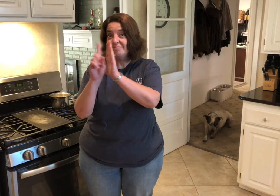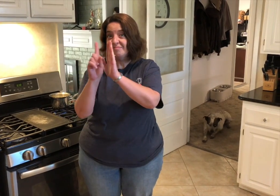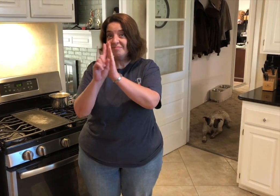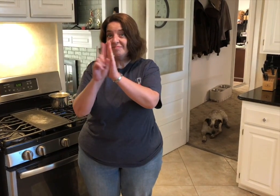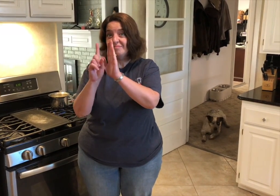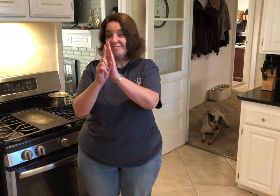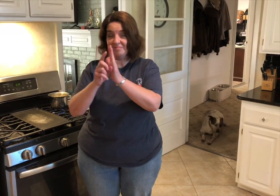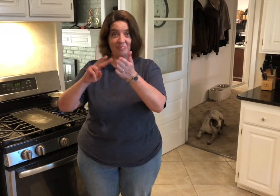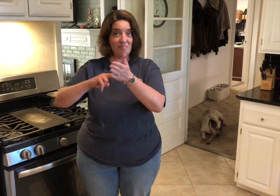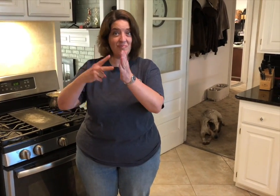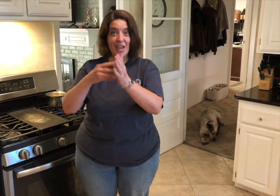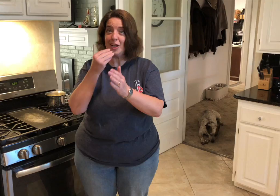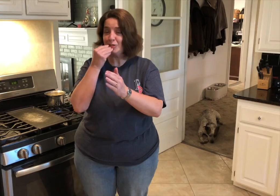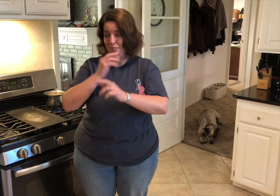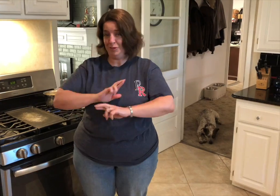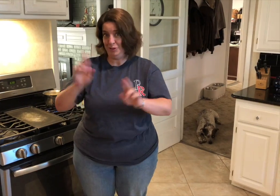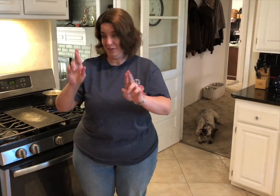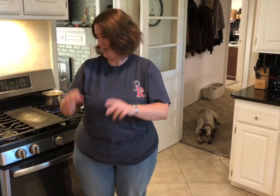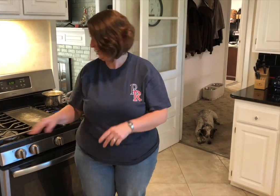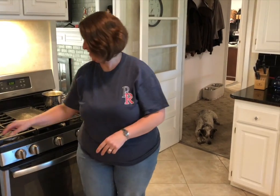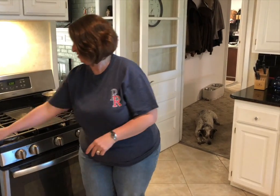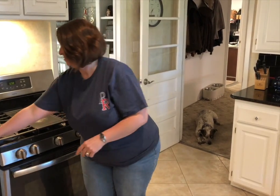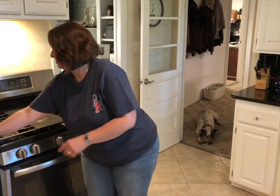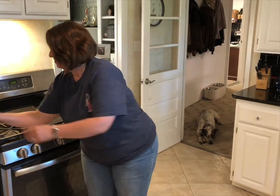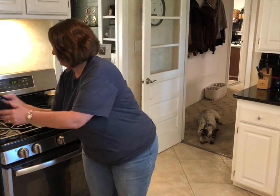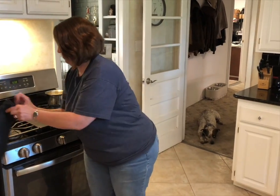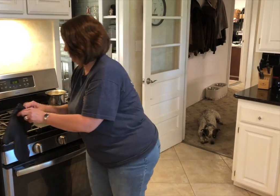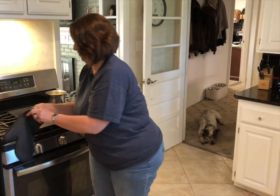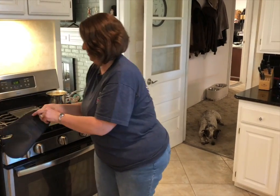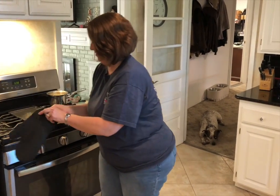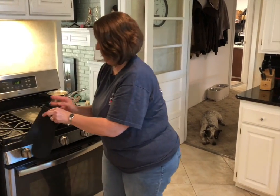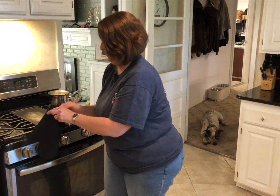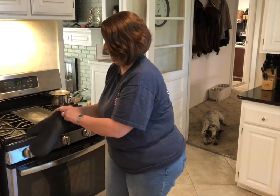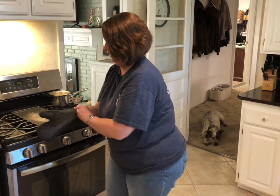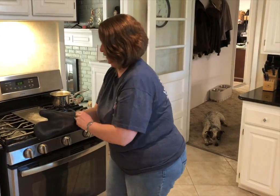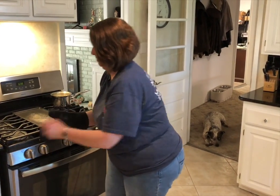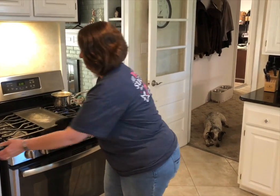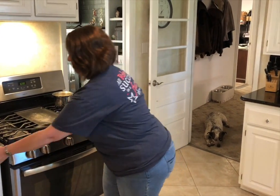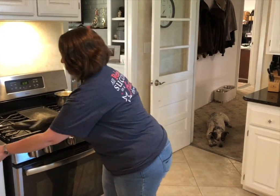The timer's gone off. That means the food's ready.